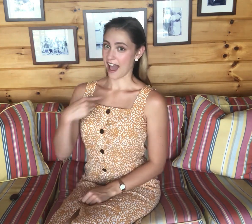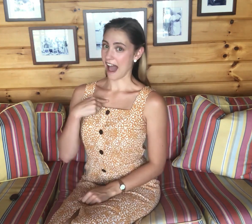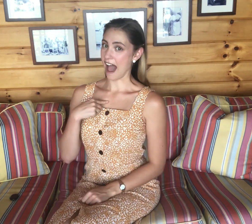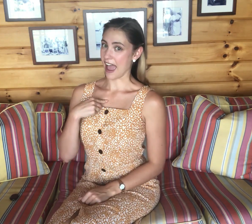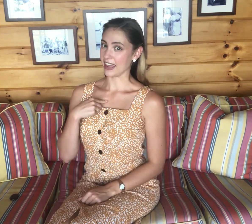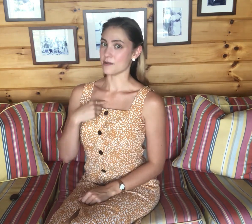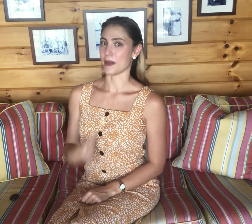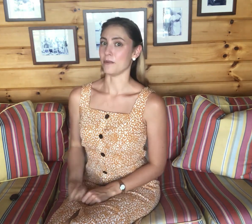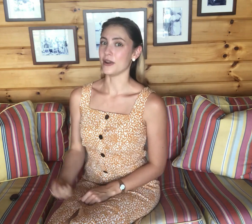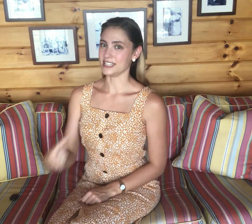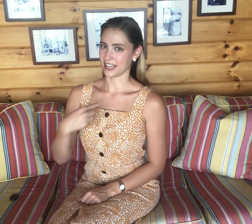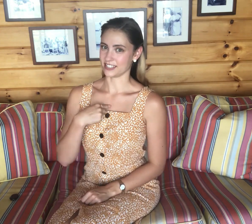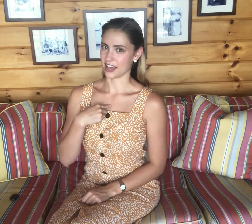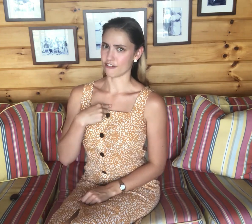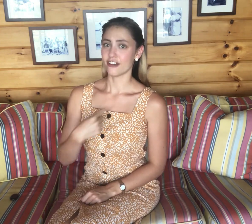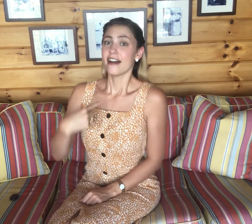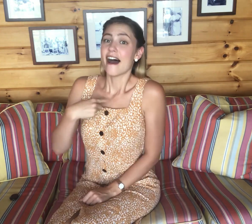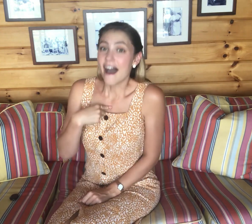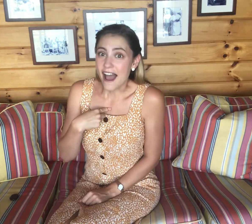hug. A kiss.